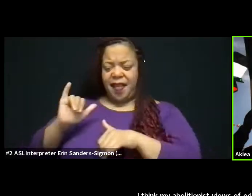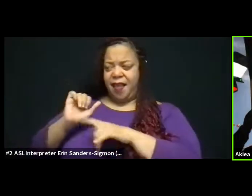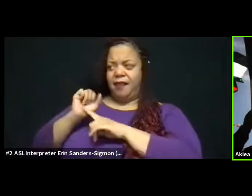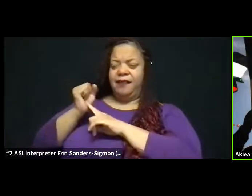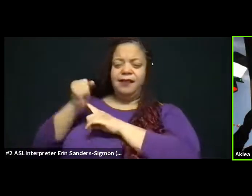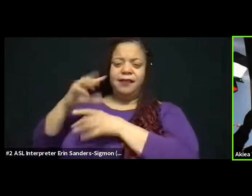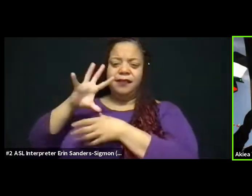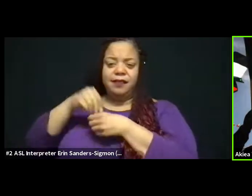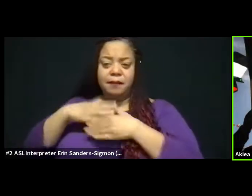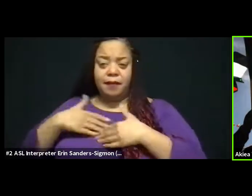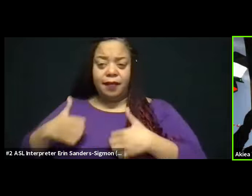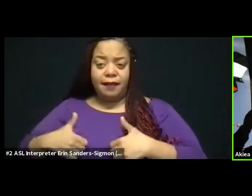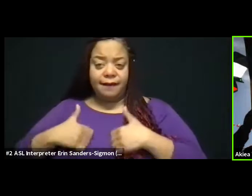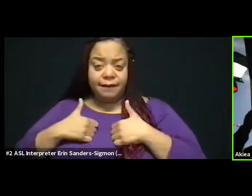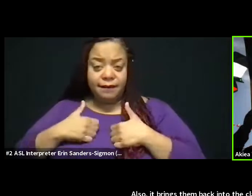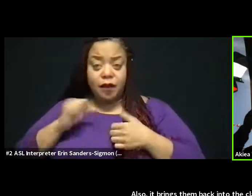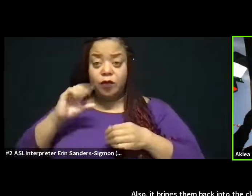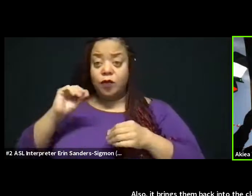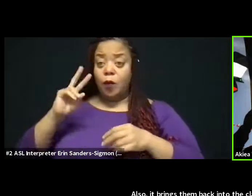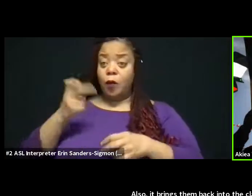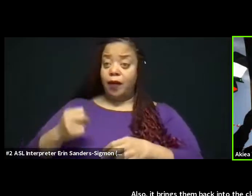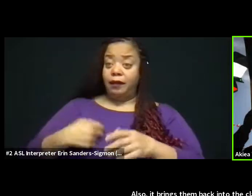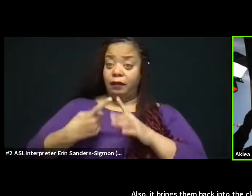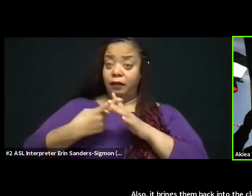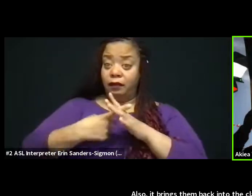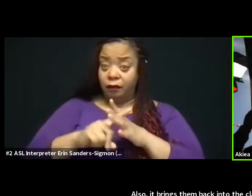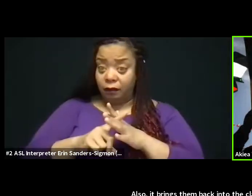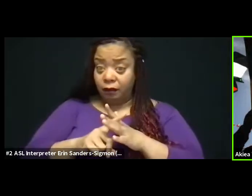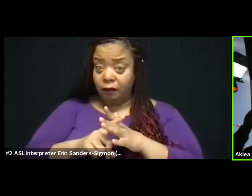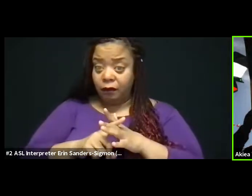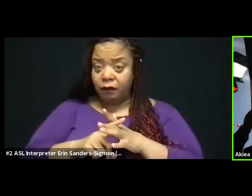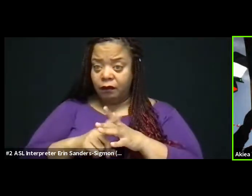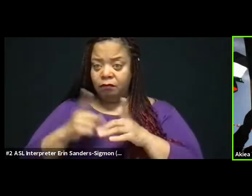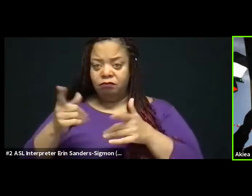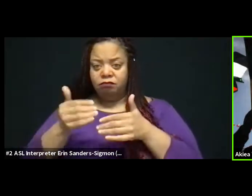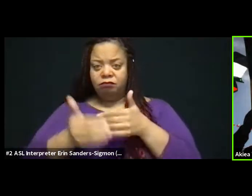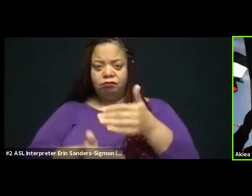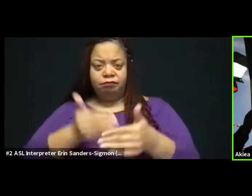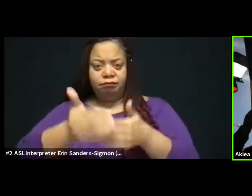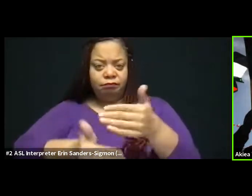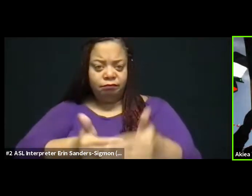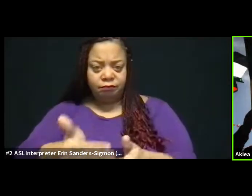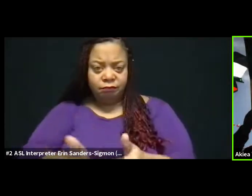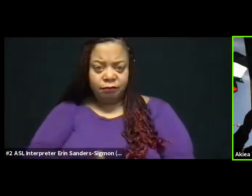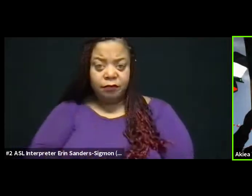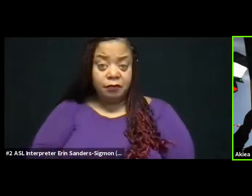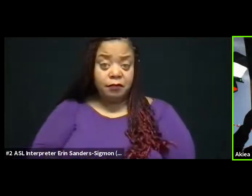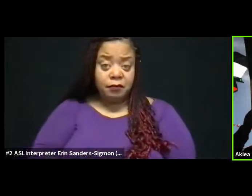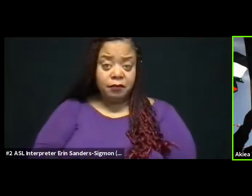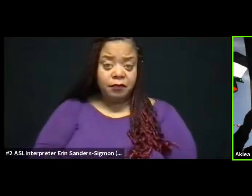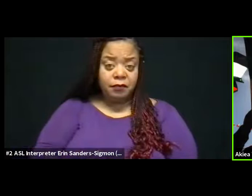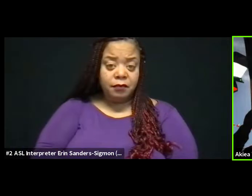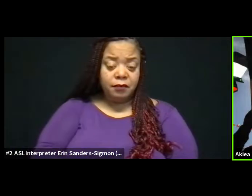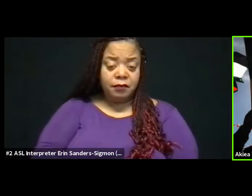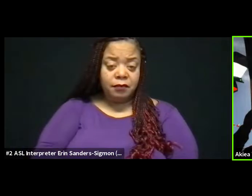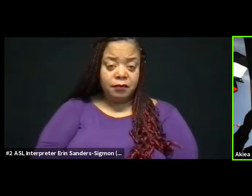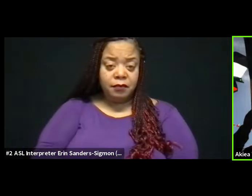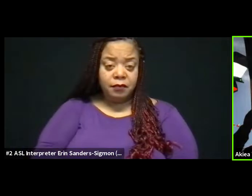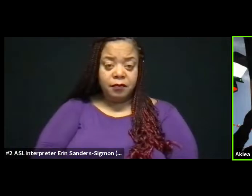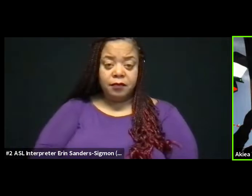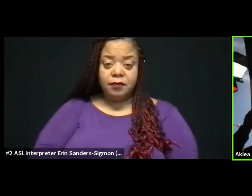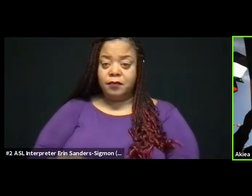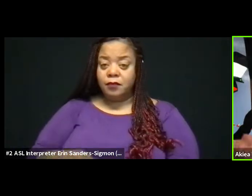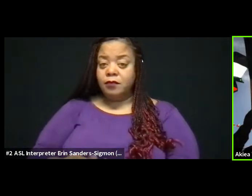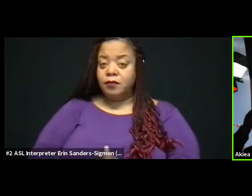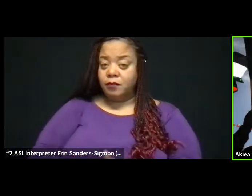initially went to college and started my work in schools, and I went to college in the South,